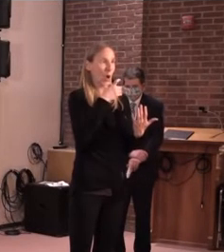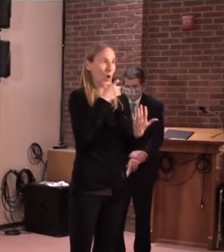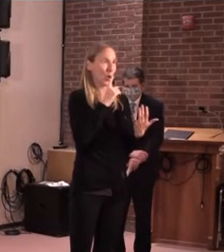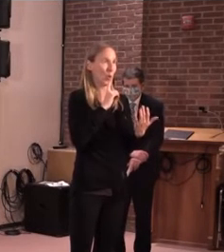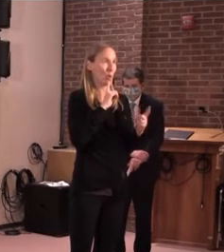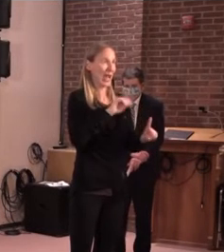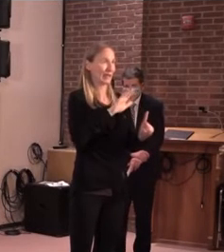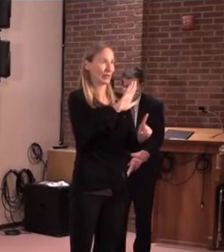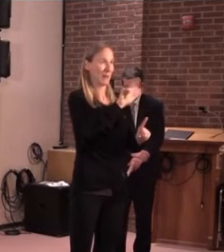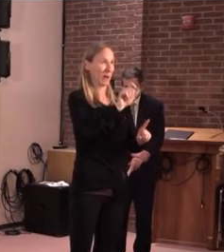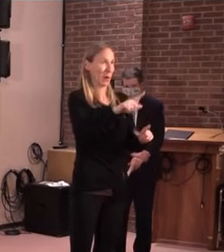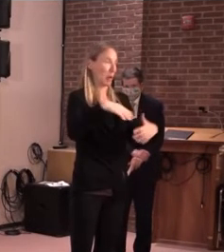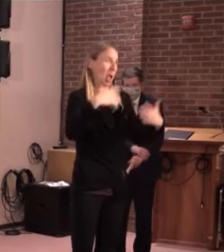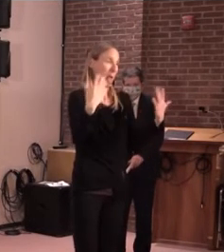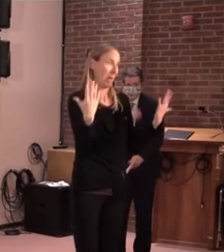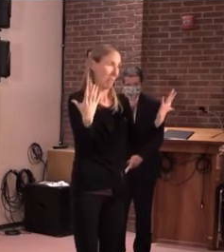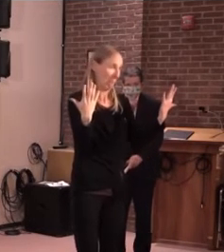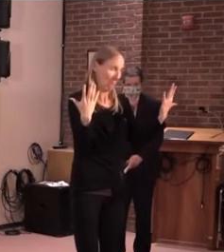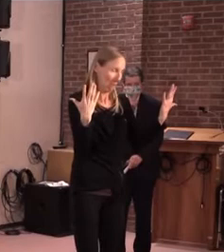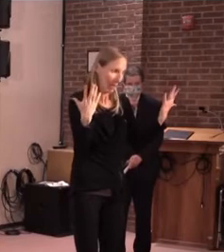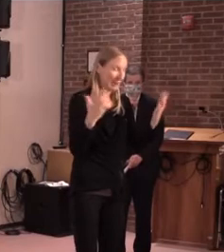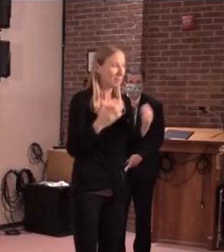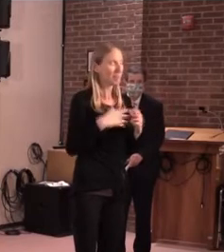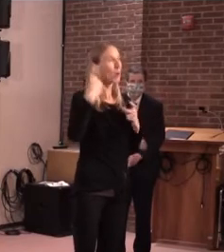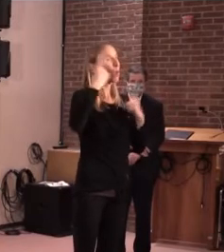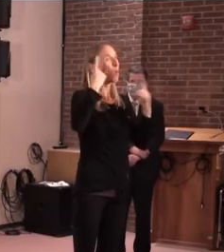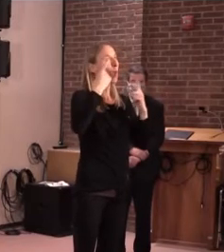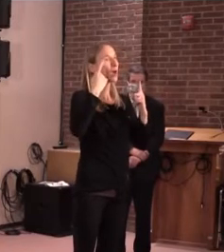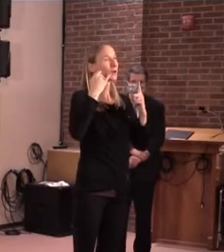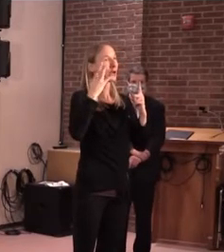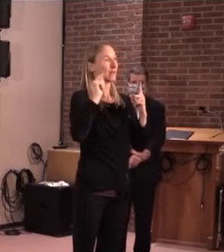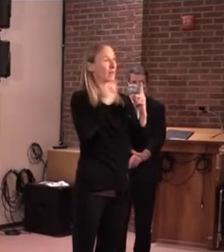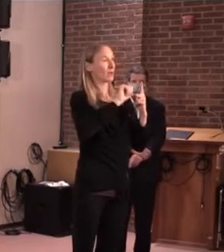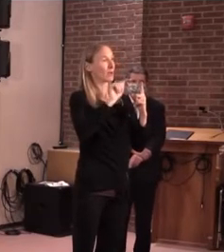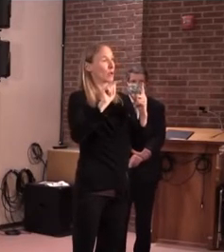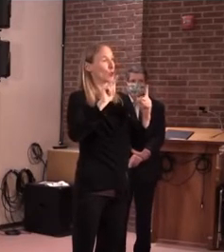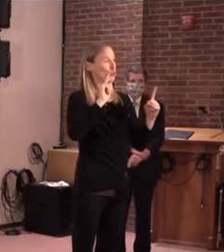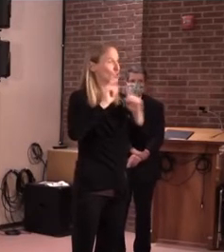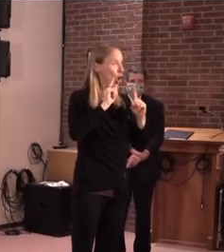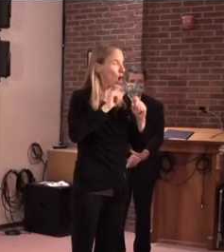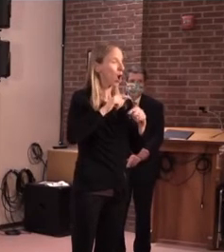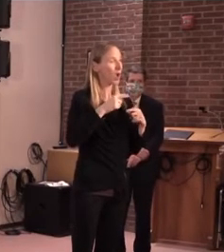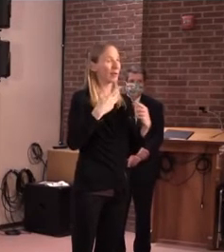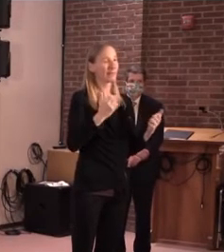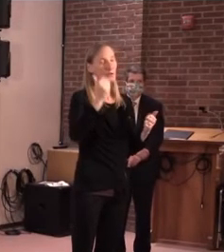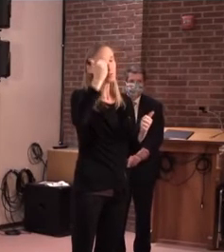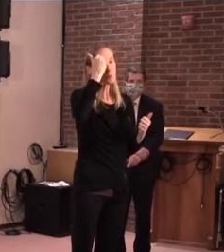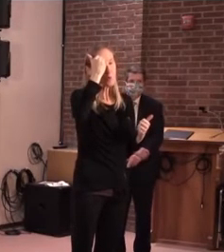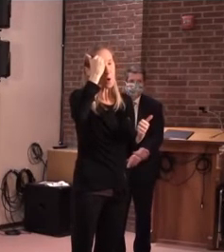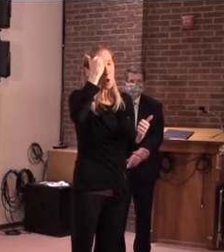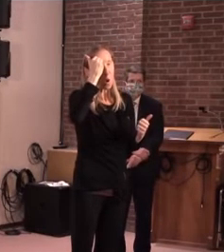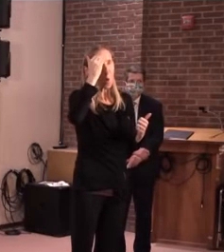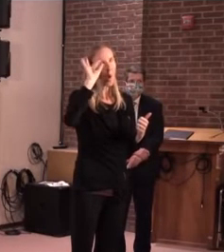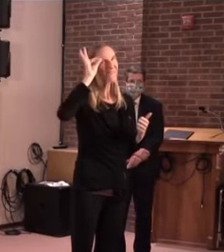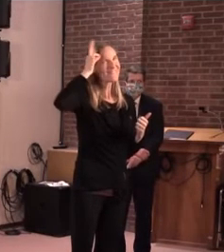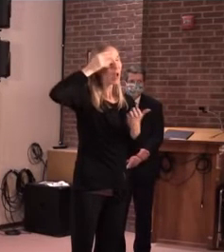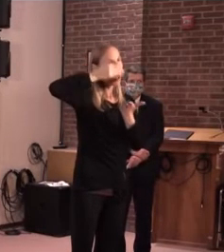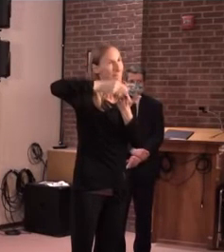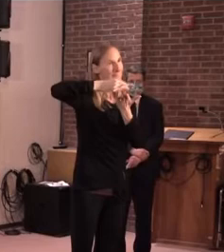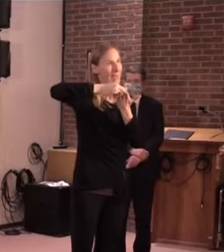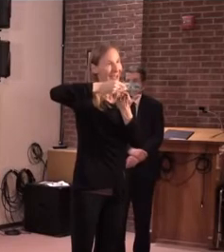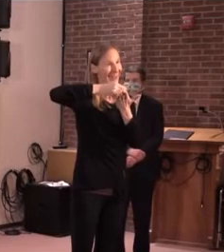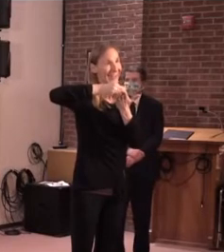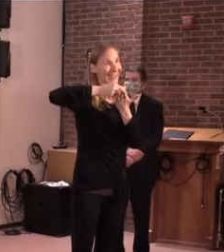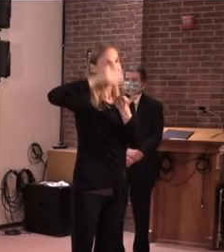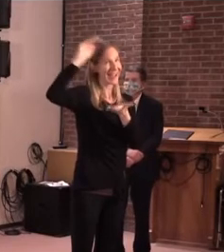I'm wondering if you've been talking about, or if you know of any of this federal funding would go